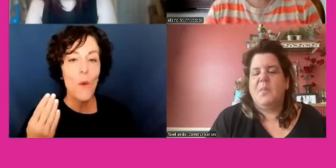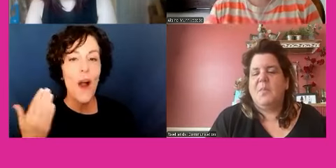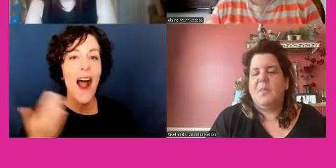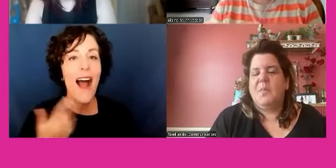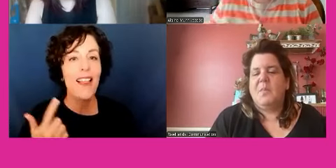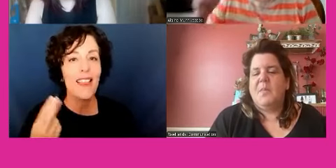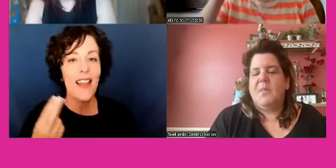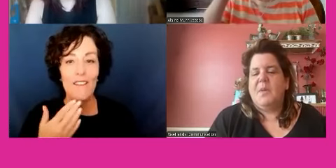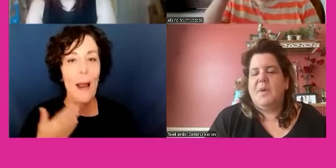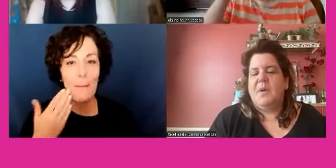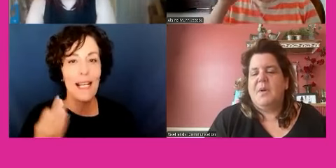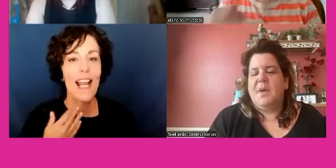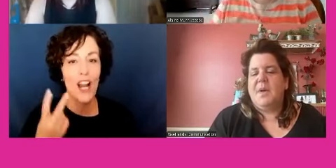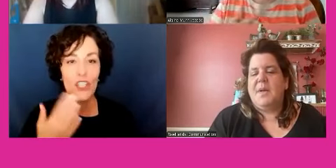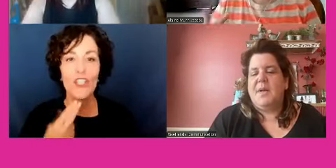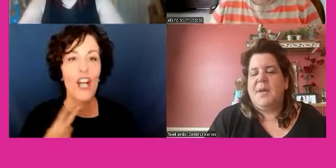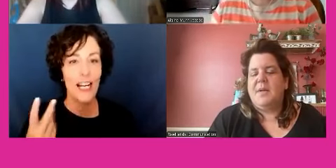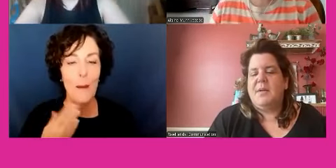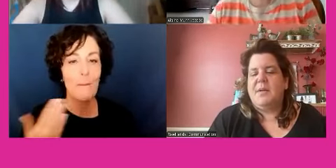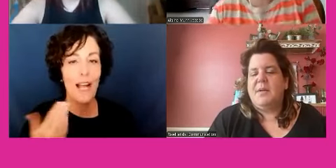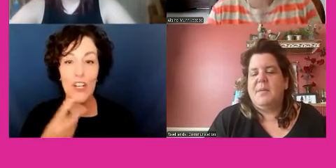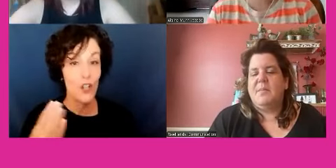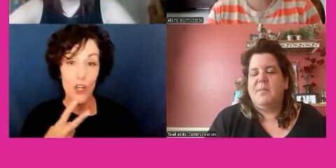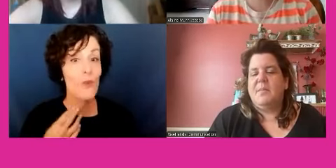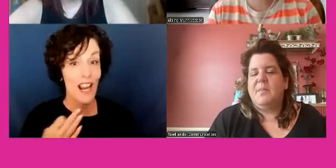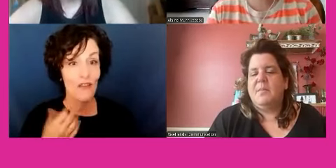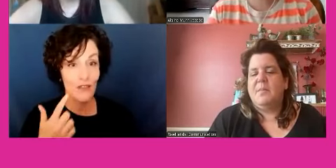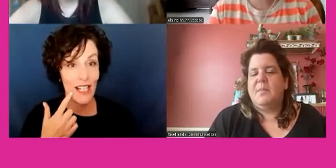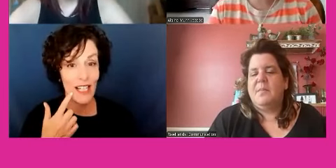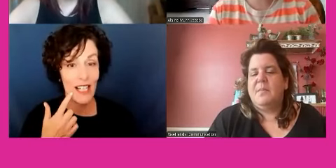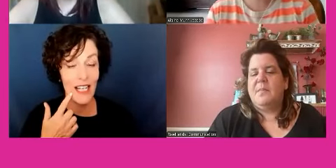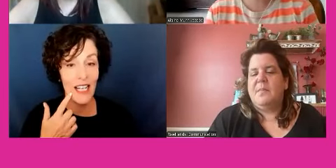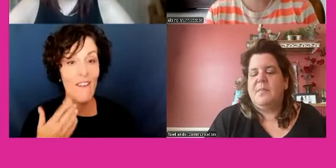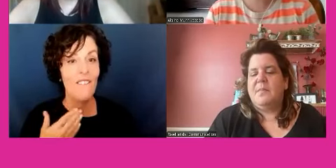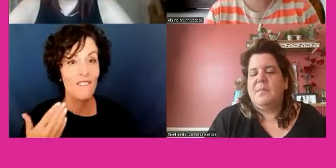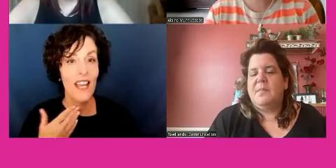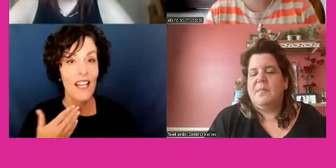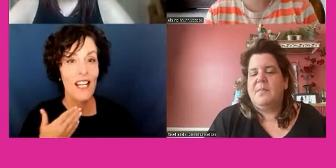love, Amy, how you're talking about, you can really fit this into the goals of your family.